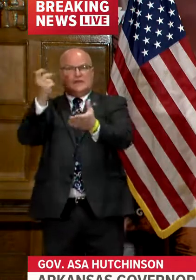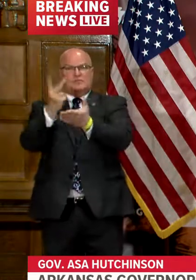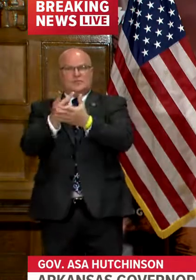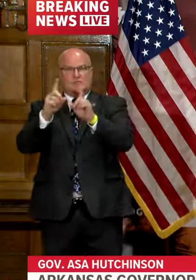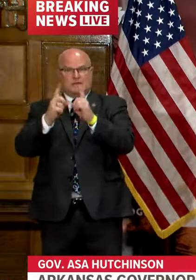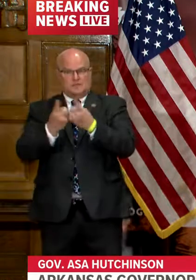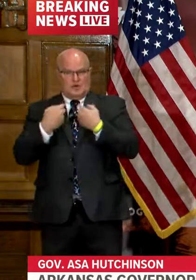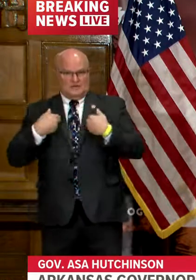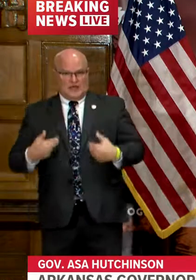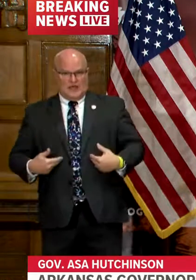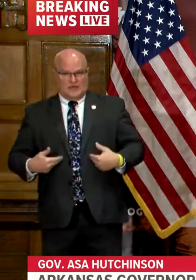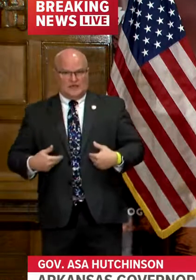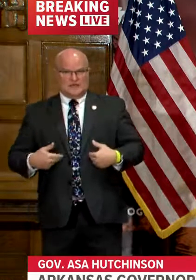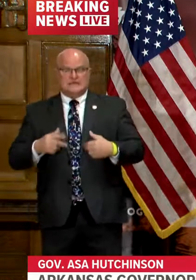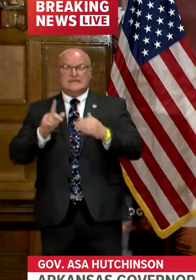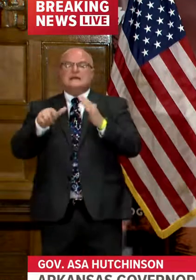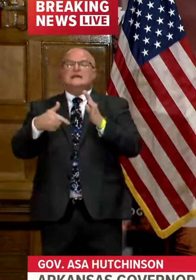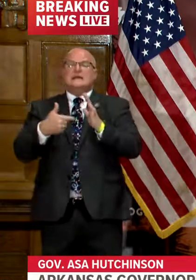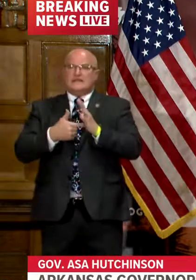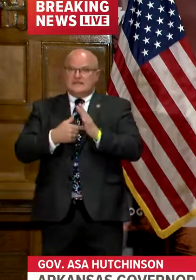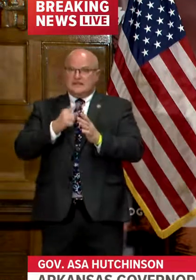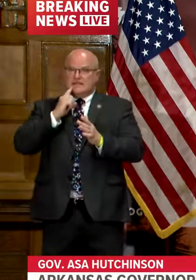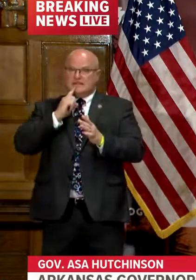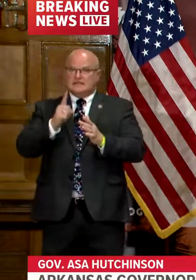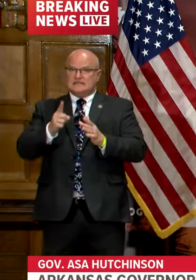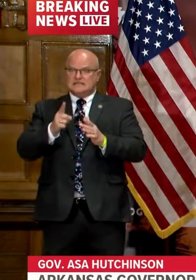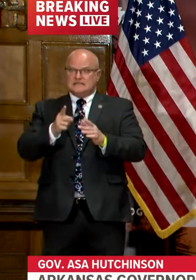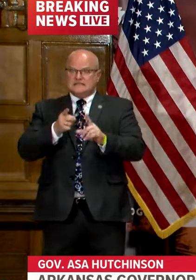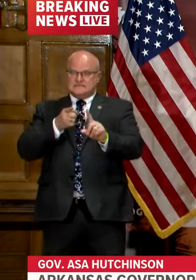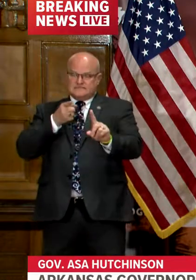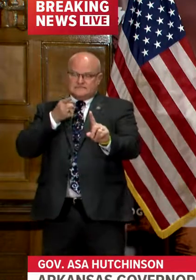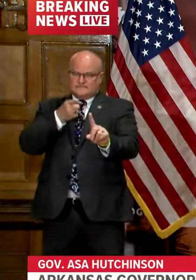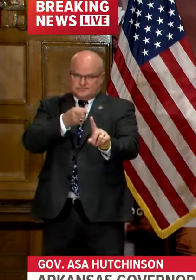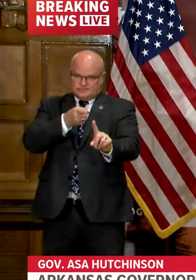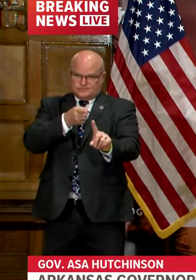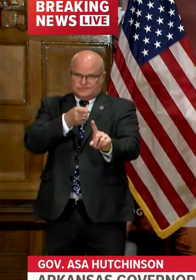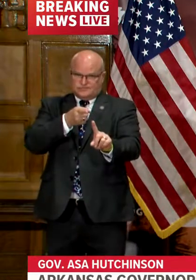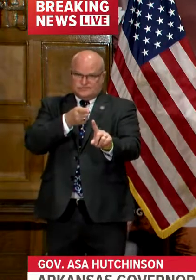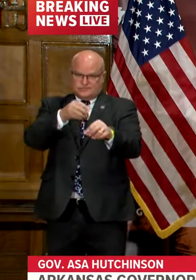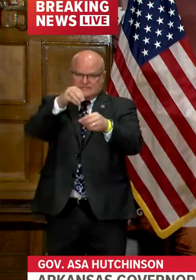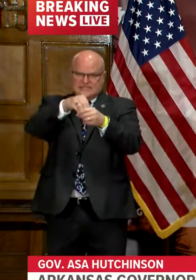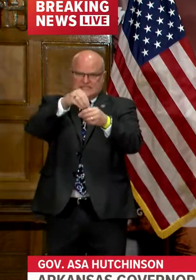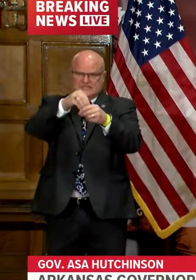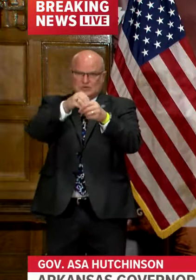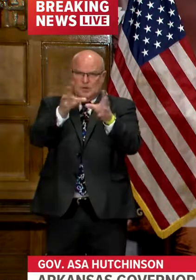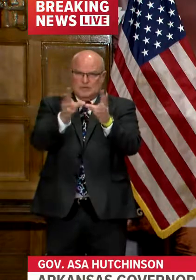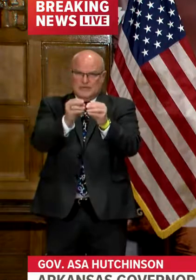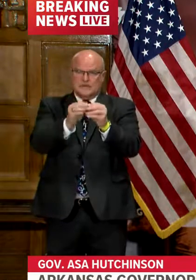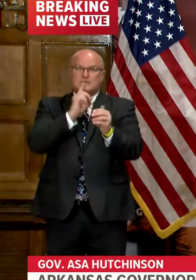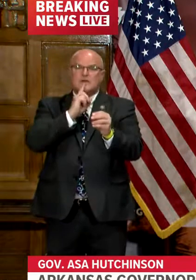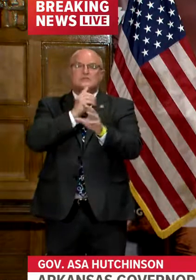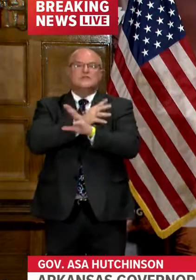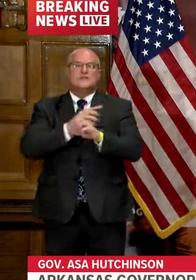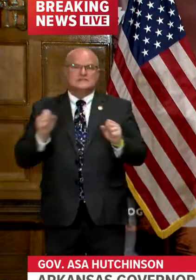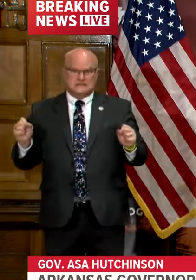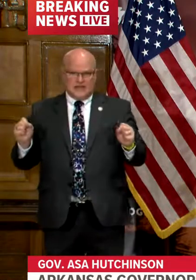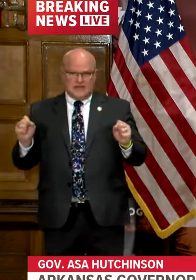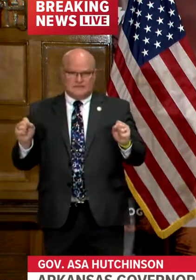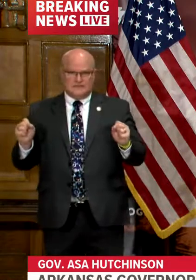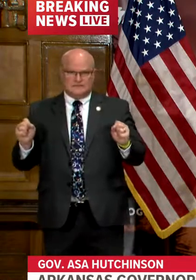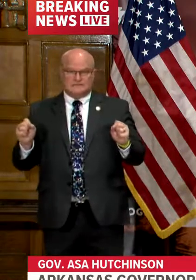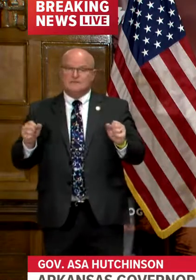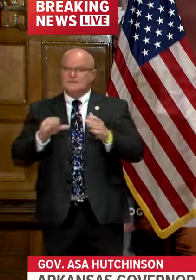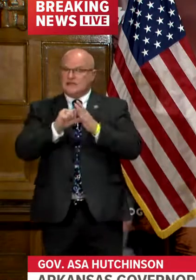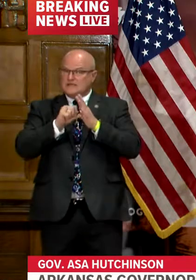the Department of Health. This is to go after the indoor venues to make sure they're safe. Let